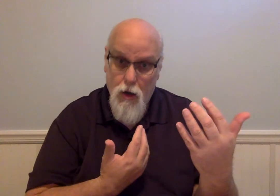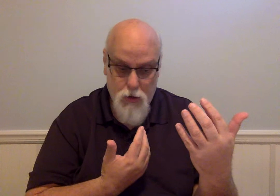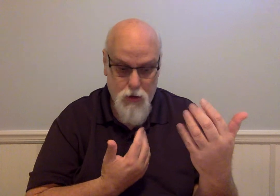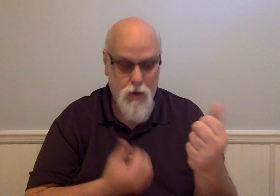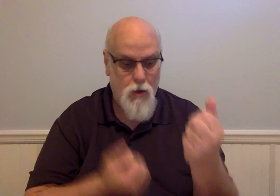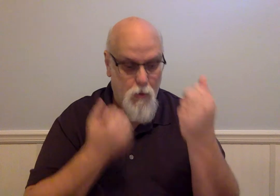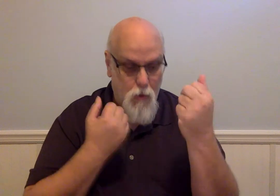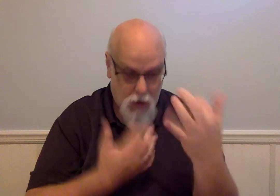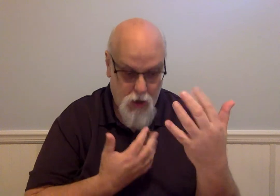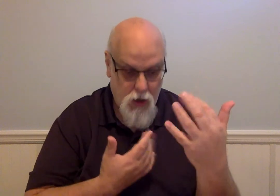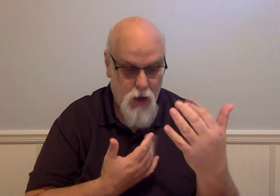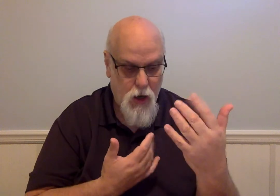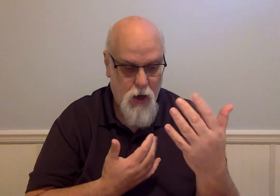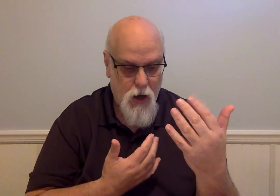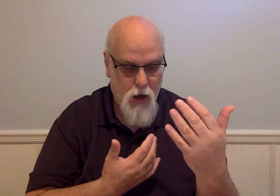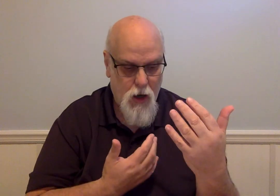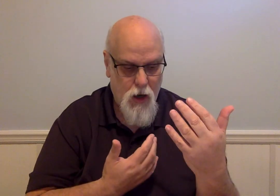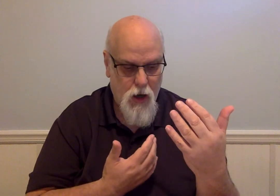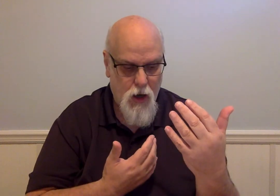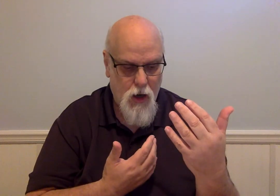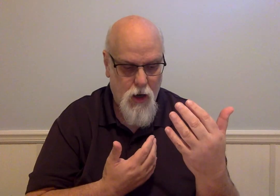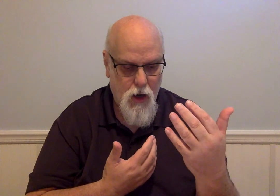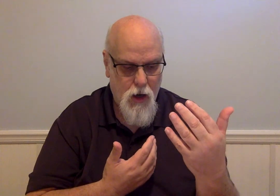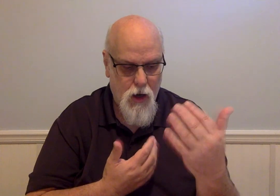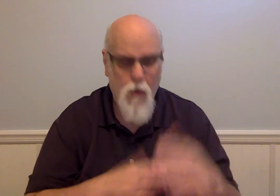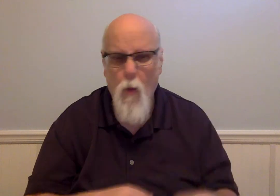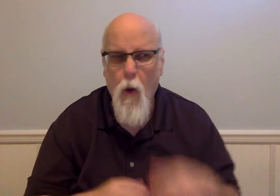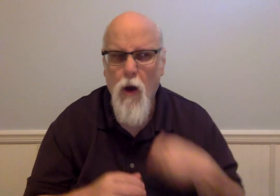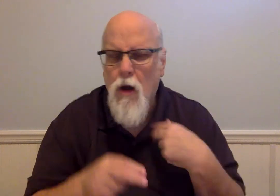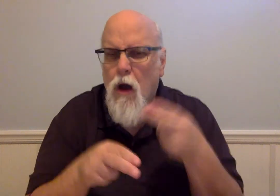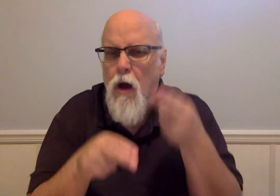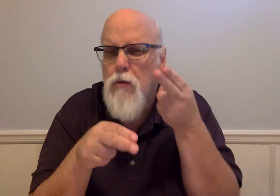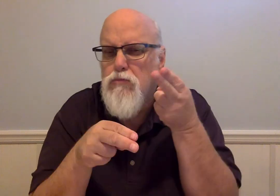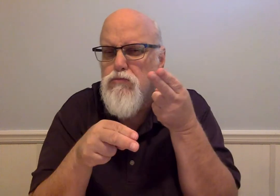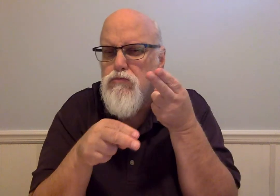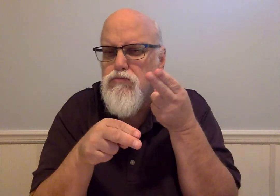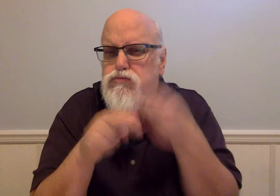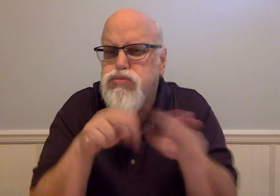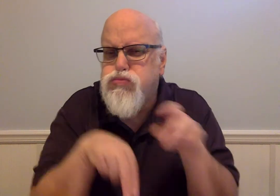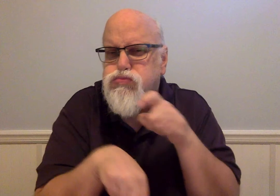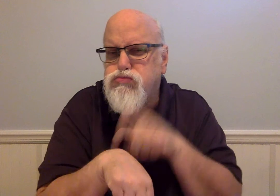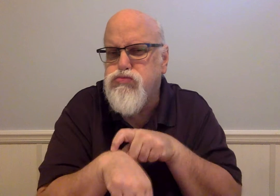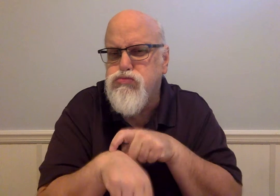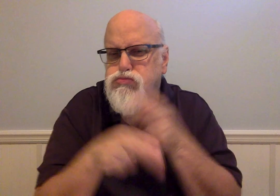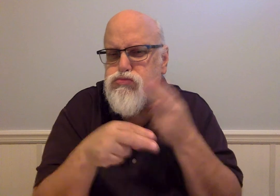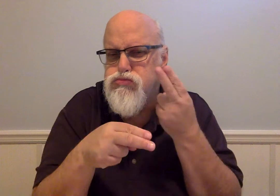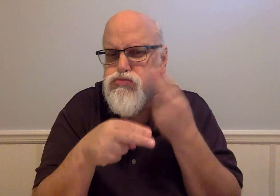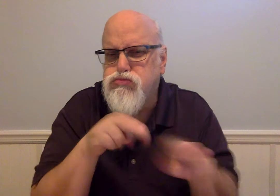waiting. So a short time.